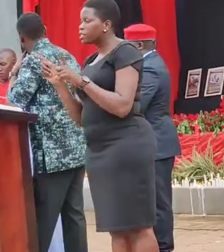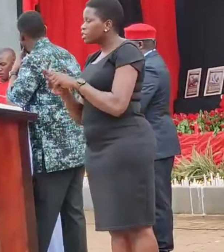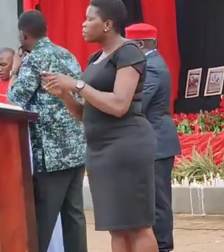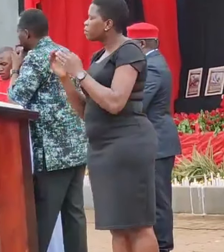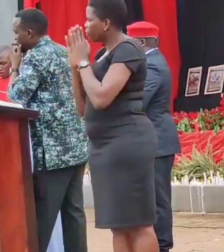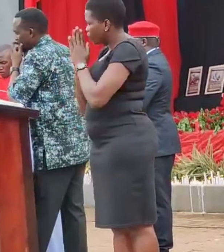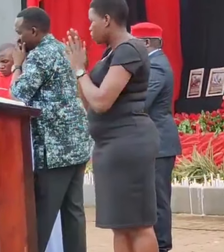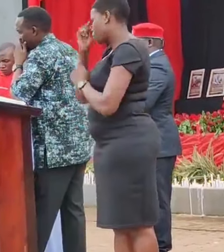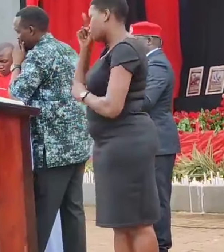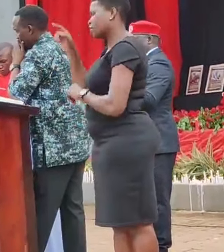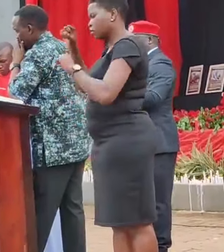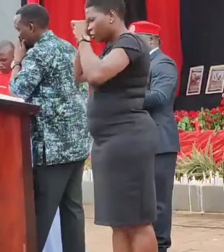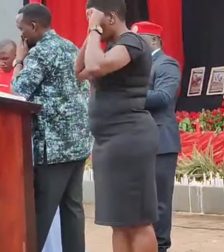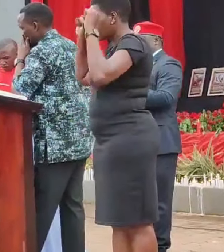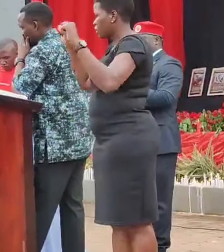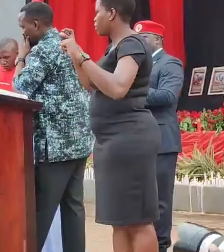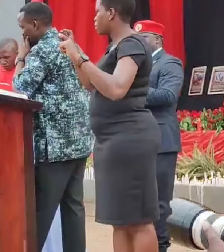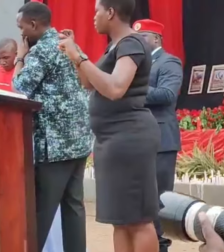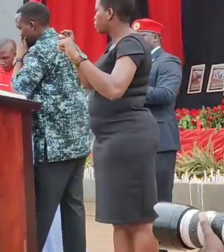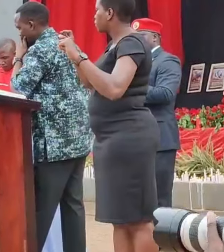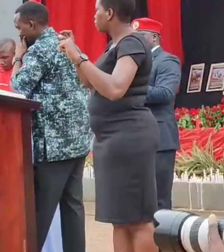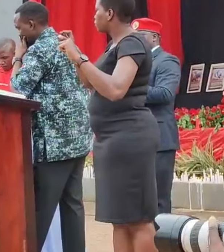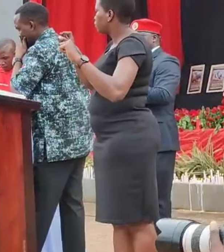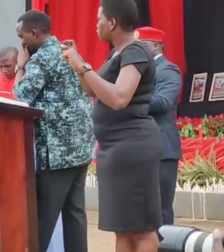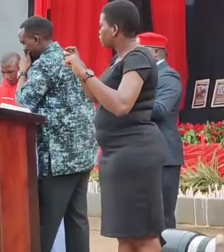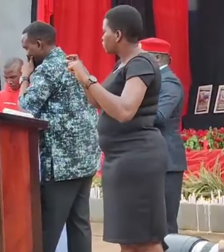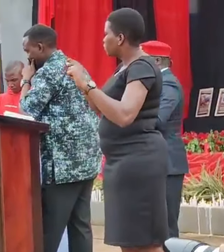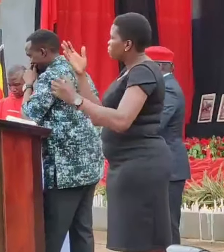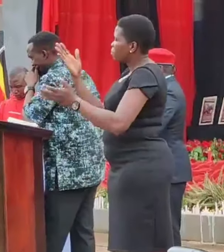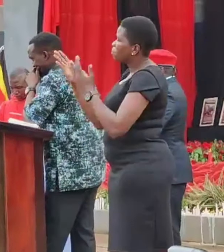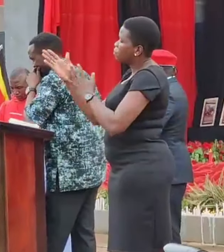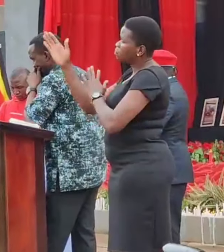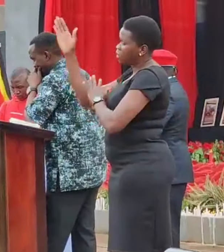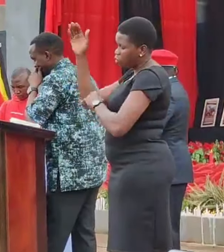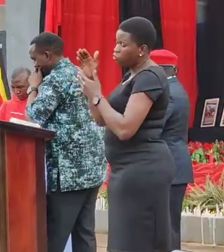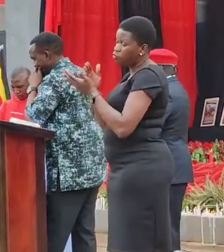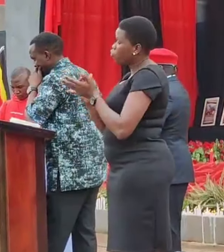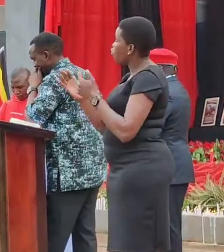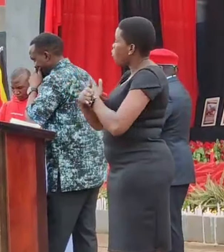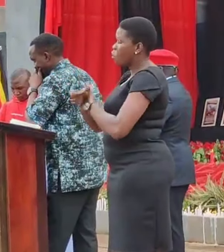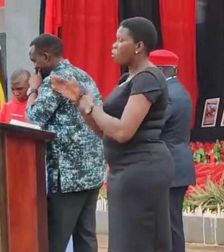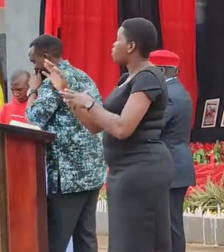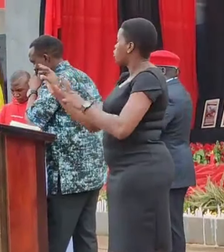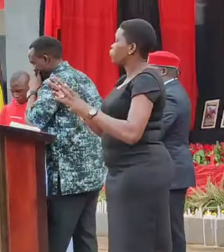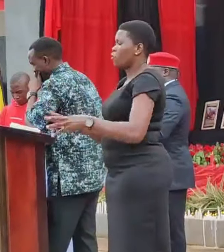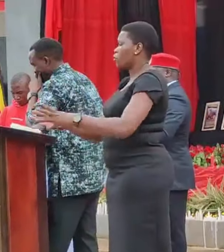the president that may God really open your way